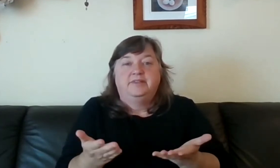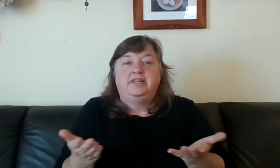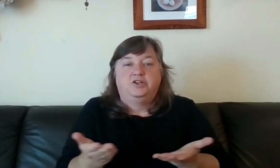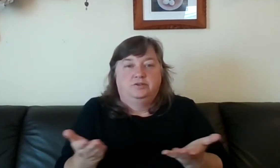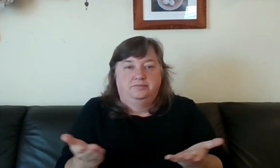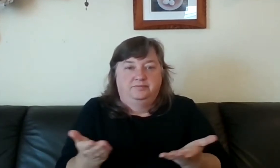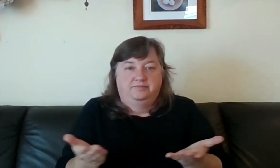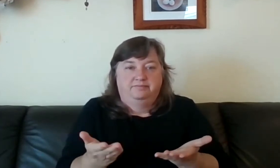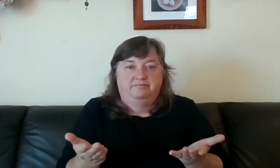Here.